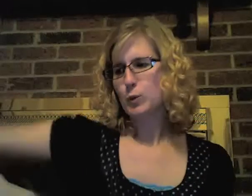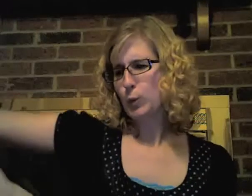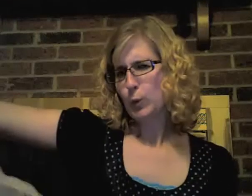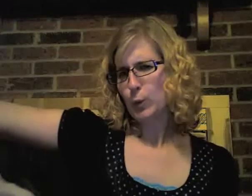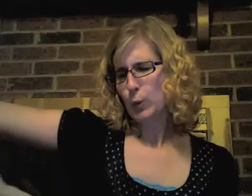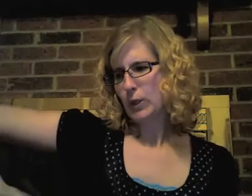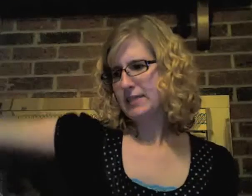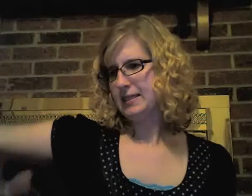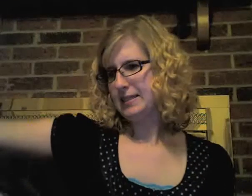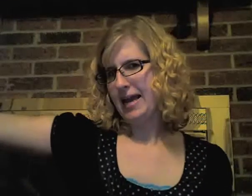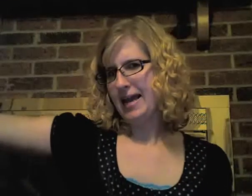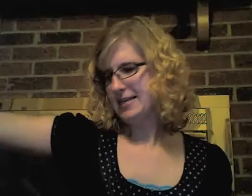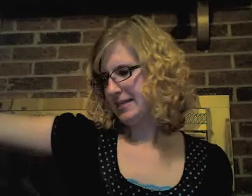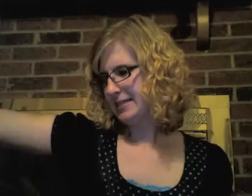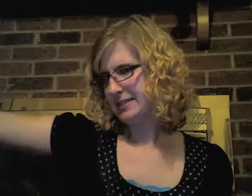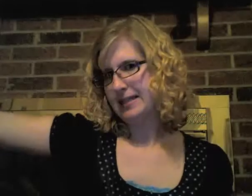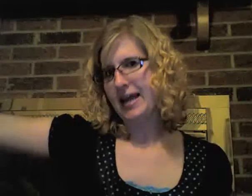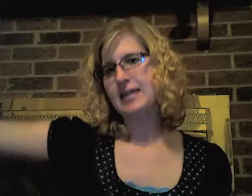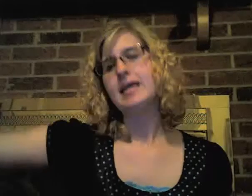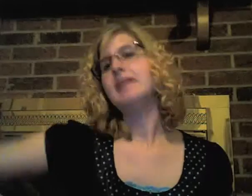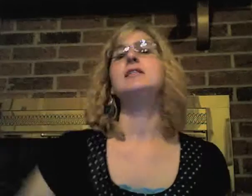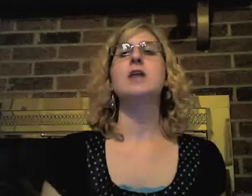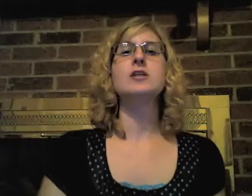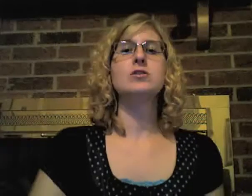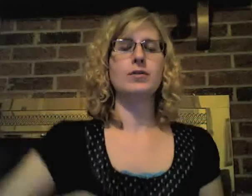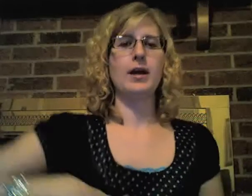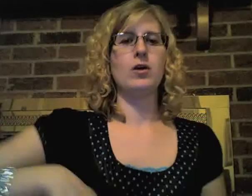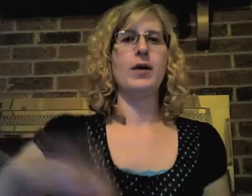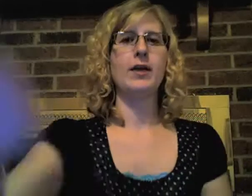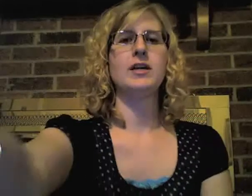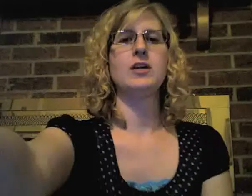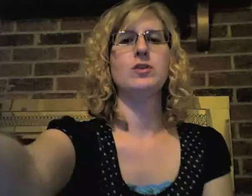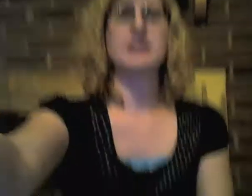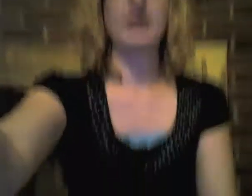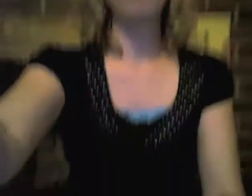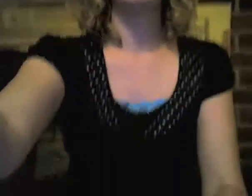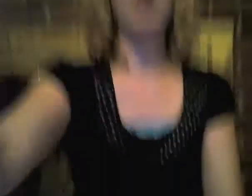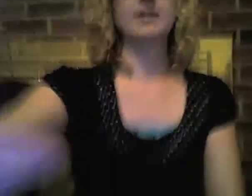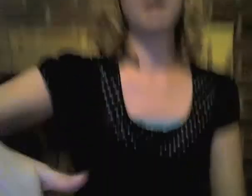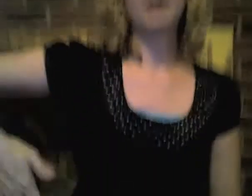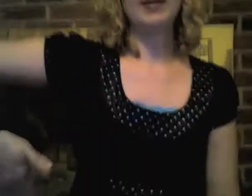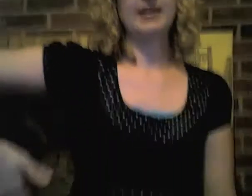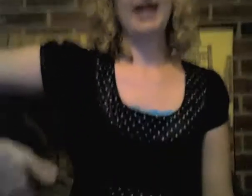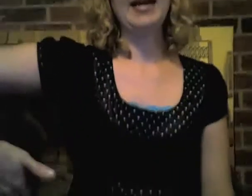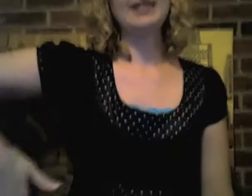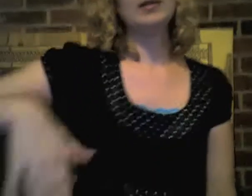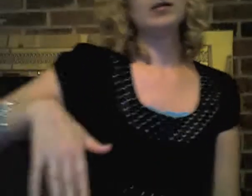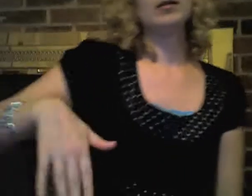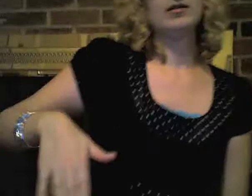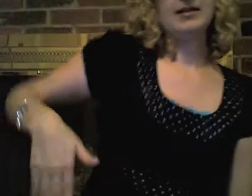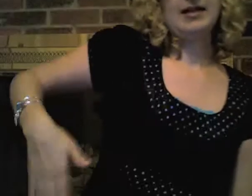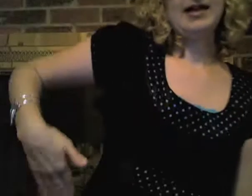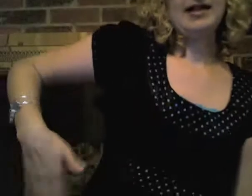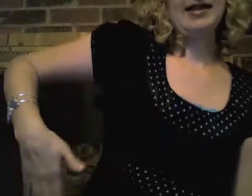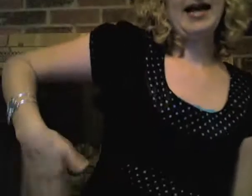late, late. This is also, I don't think you can see that very well this year. Late, late, late. This